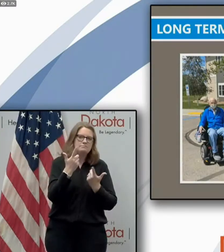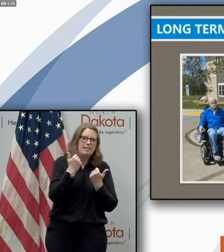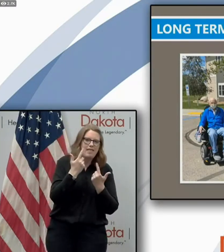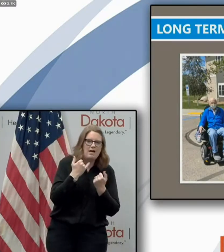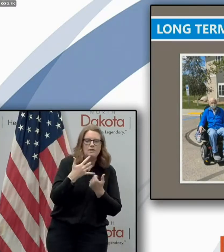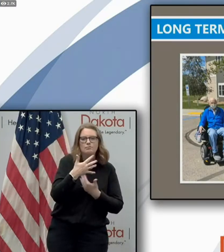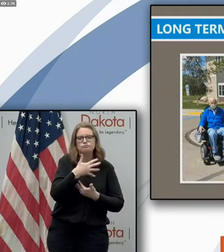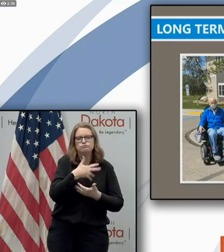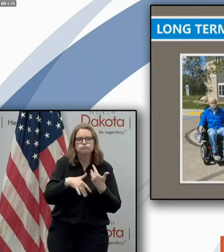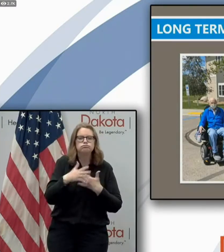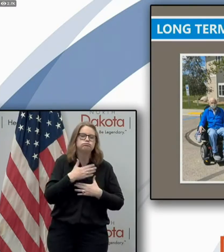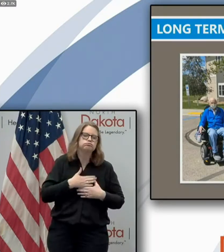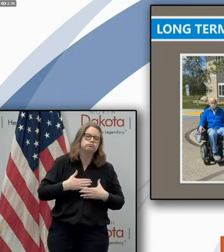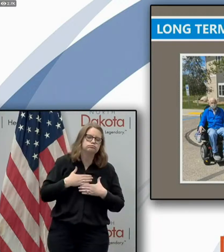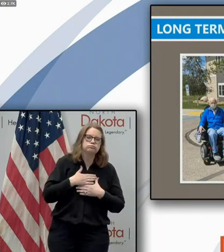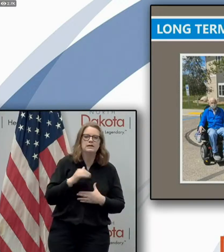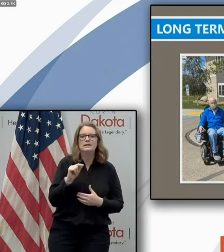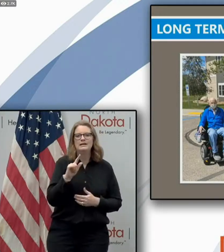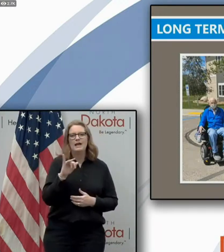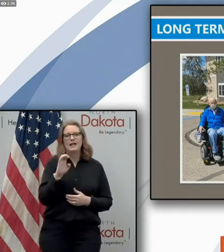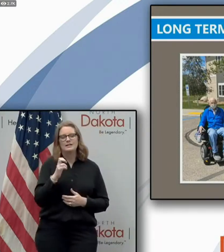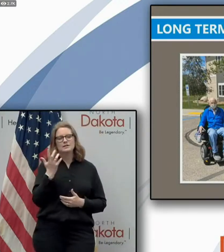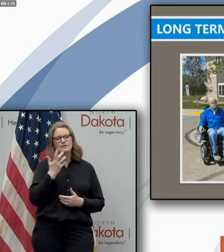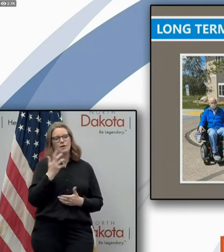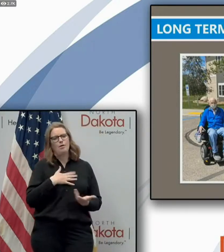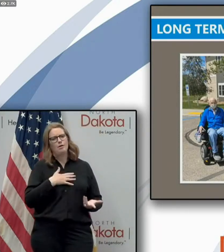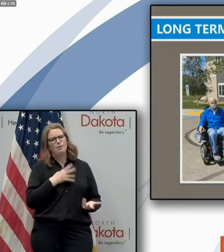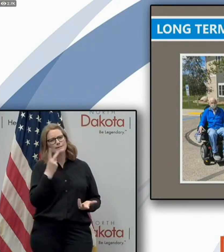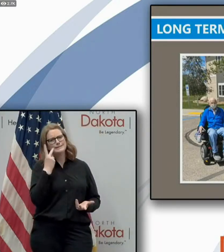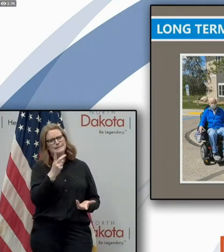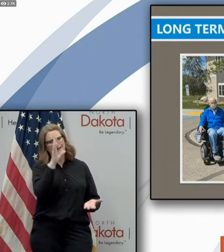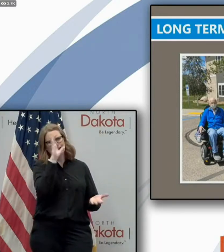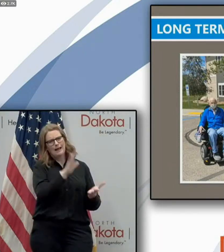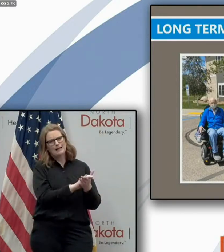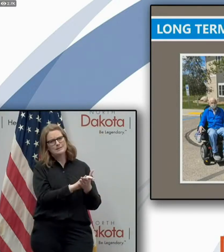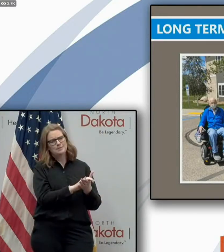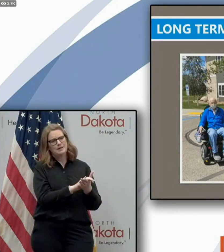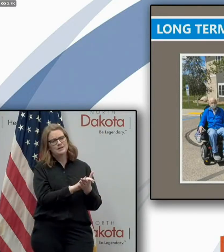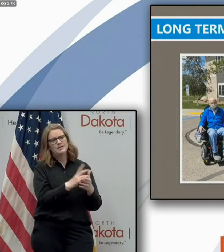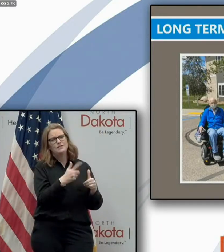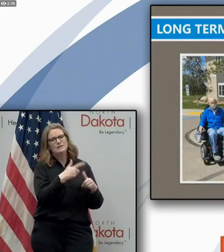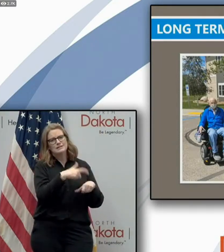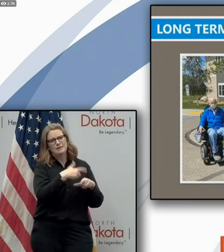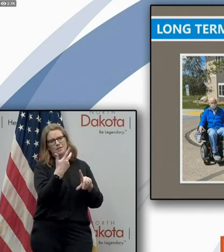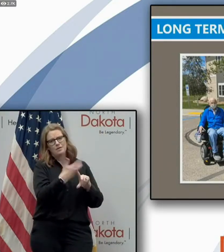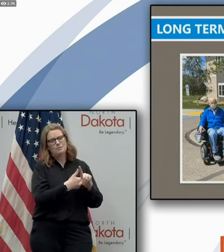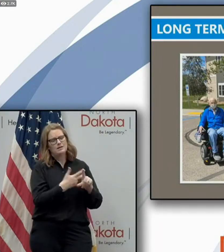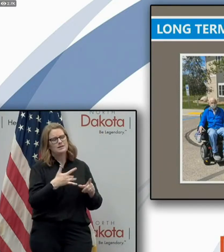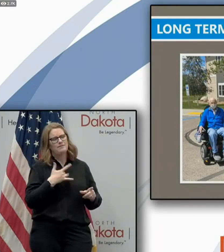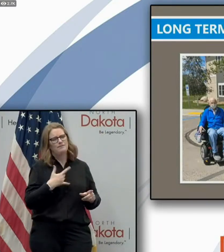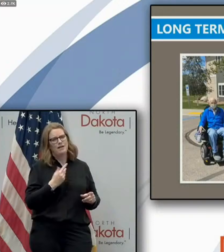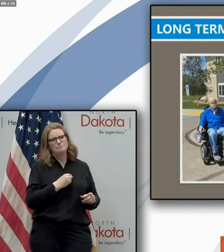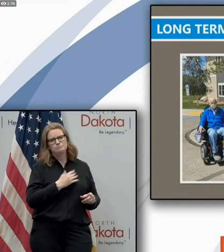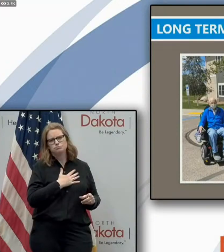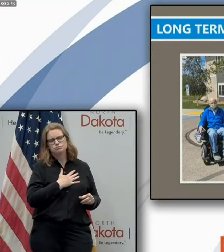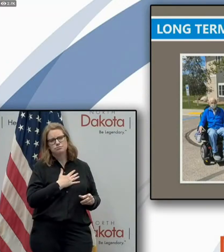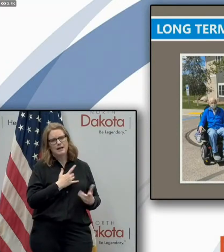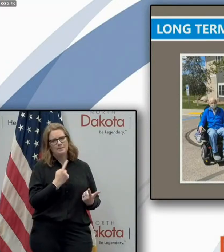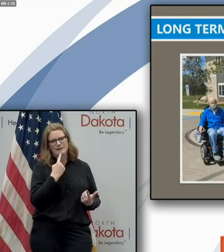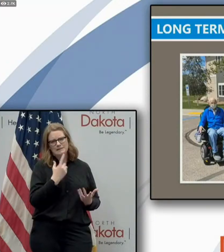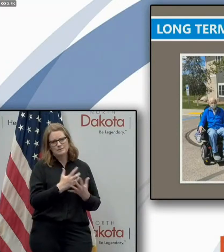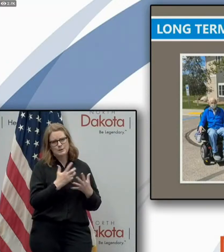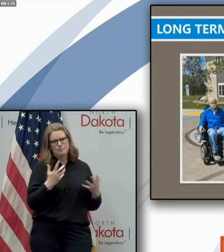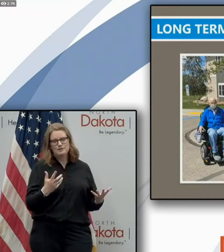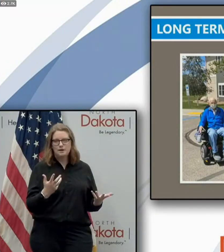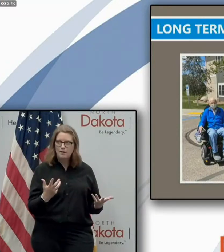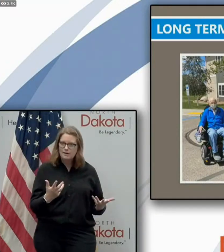company. And Alice said, "Oh my goodness, seeing her husband Alex for the first time in 3 months felt so good. I missed him so much." So again,